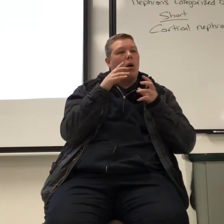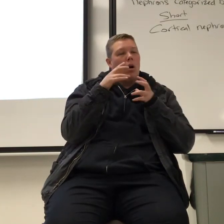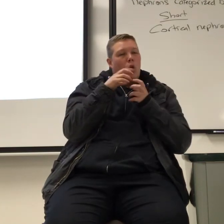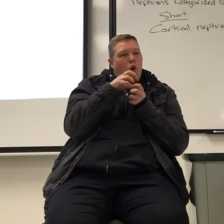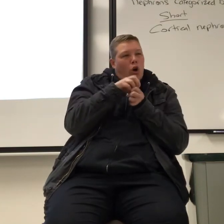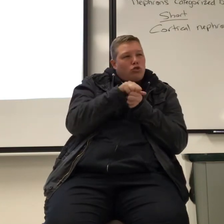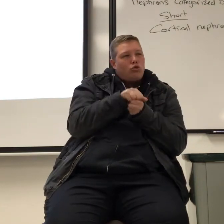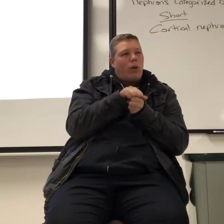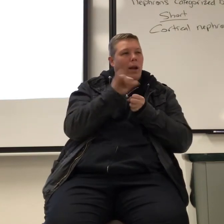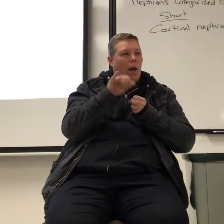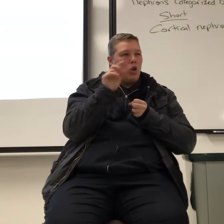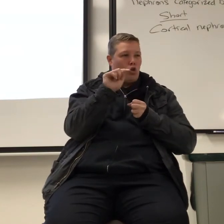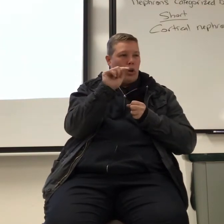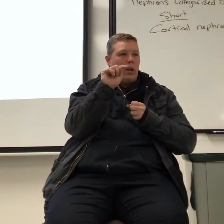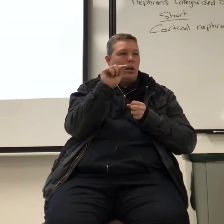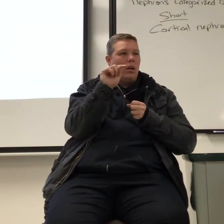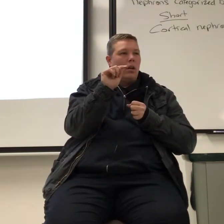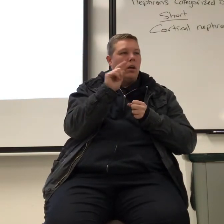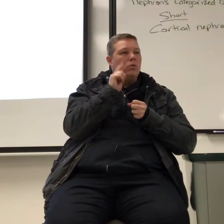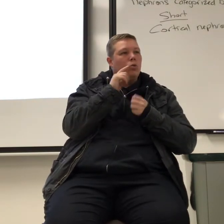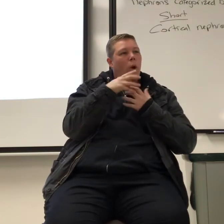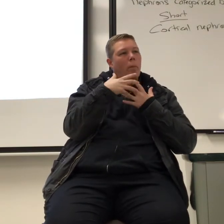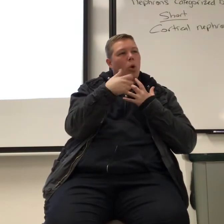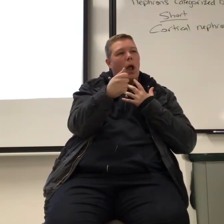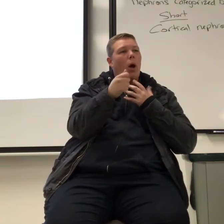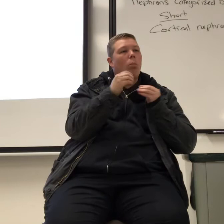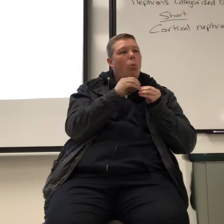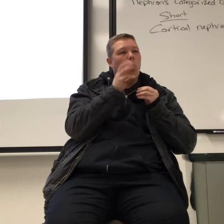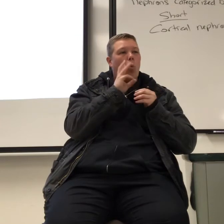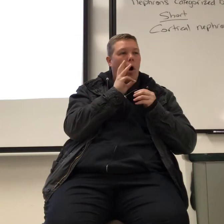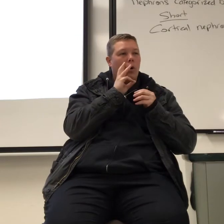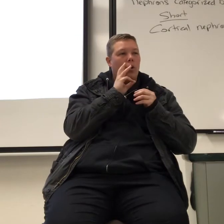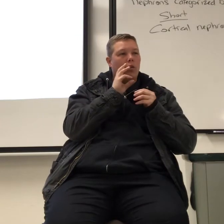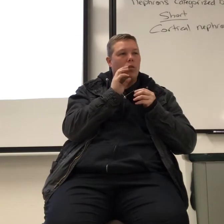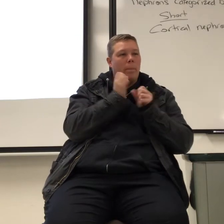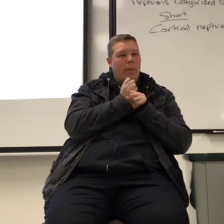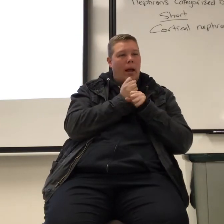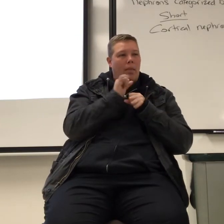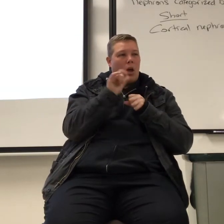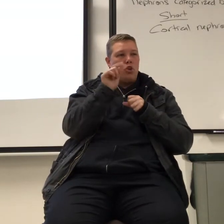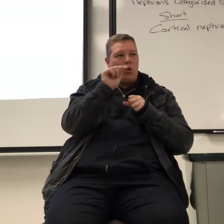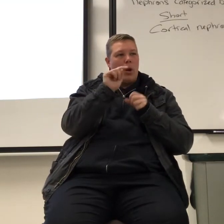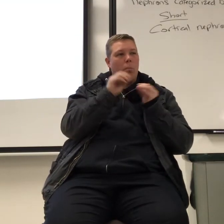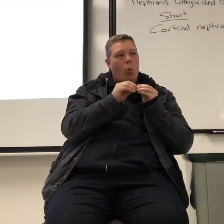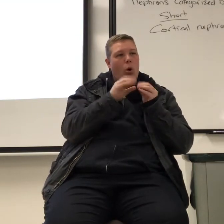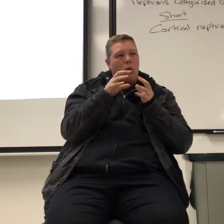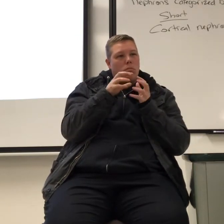more water out of the filtrate, concentrating the urine. More effective at